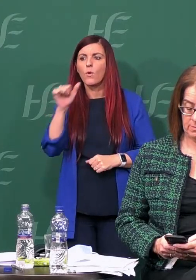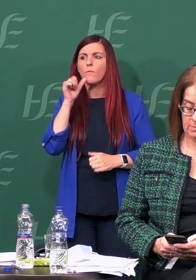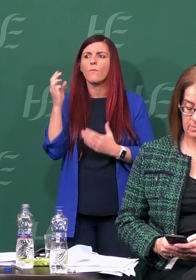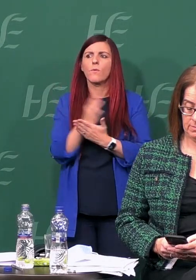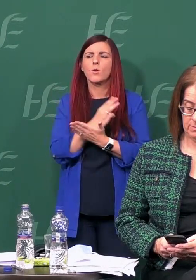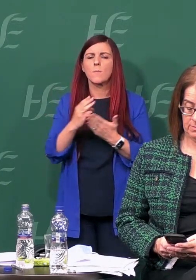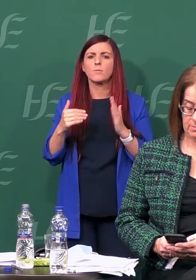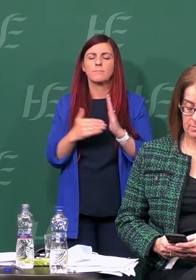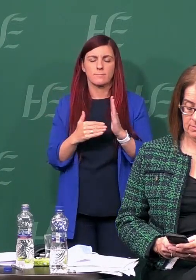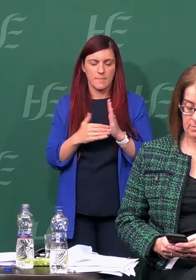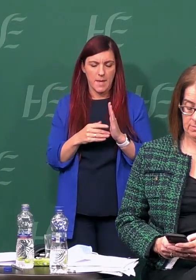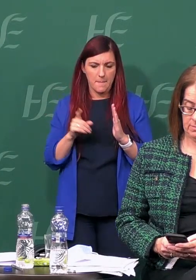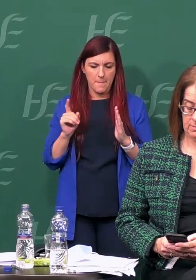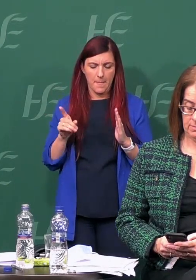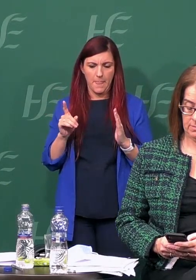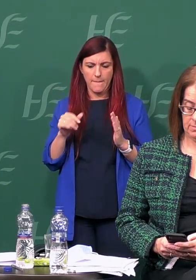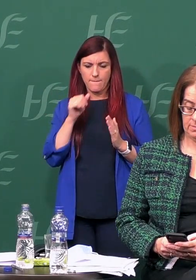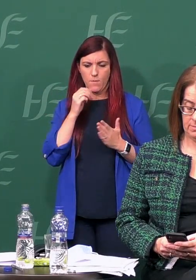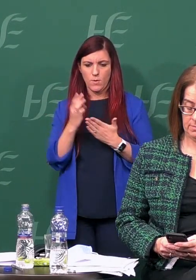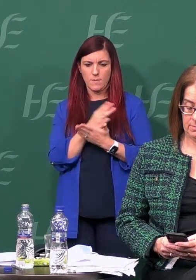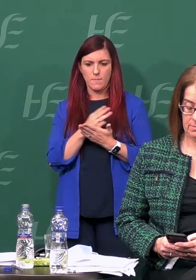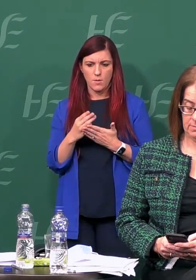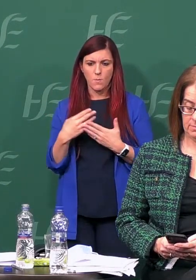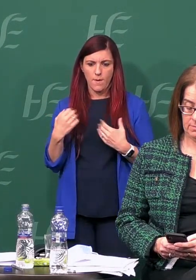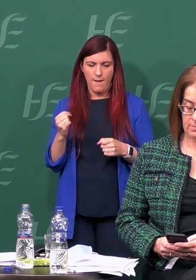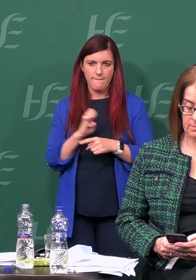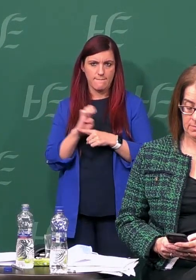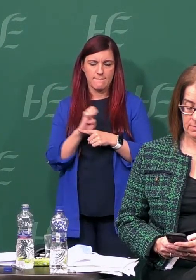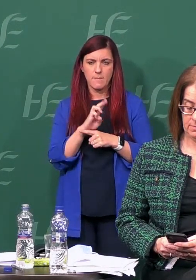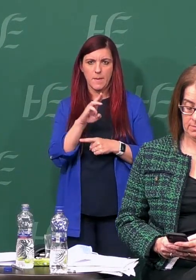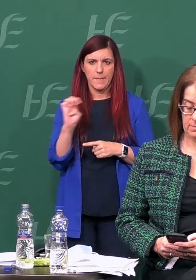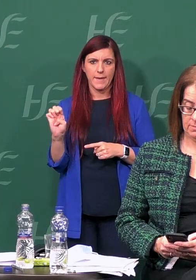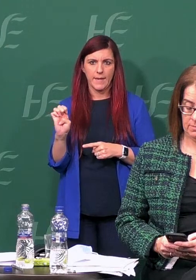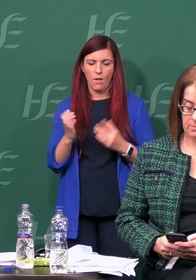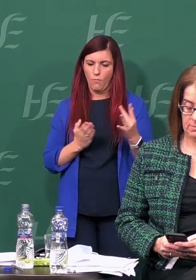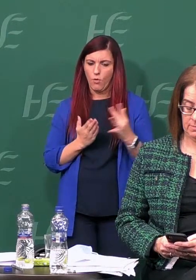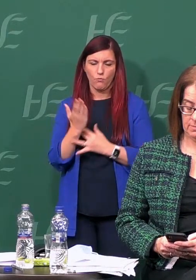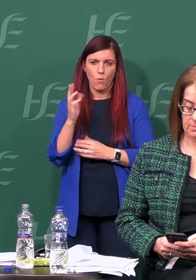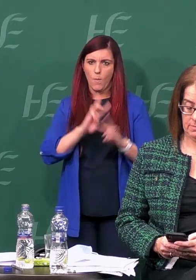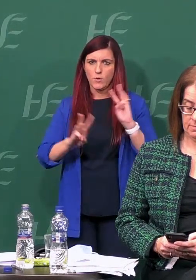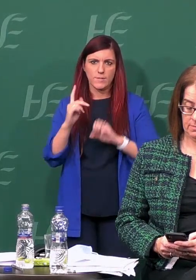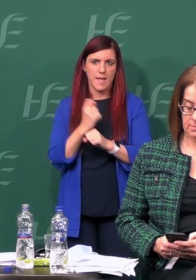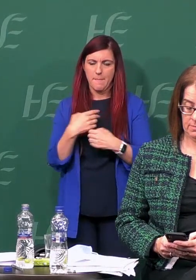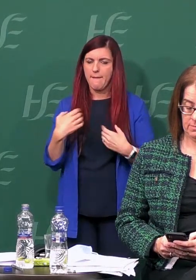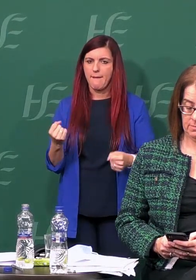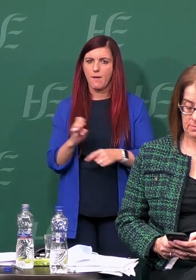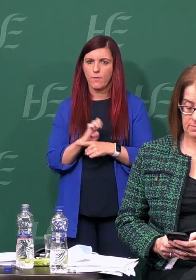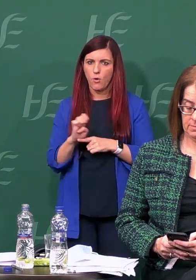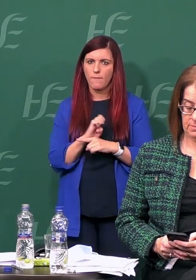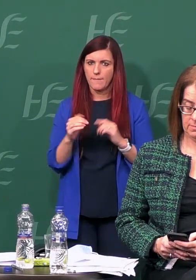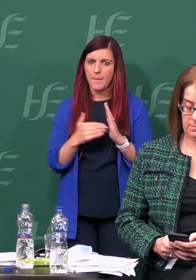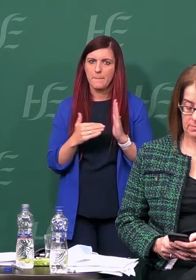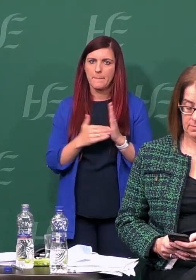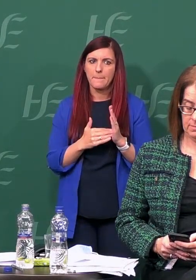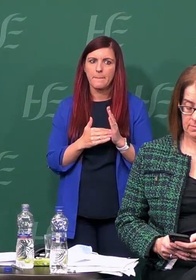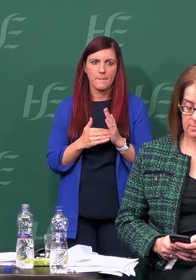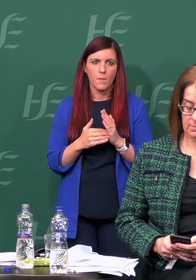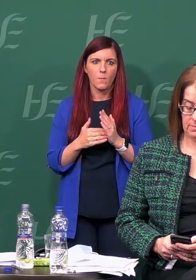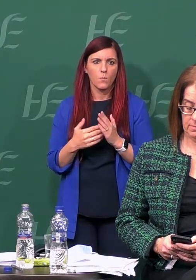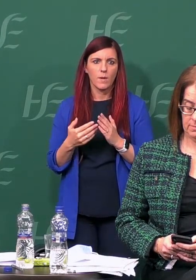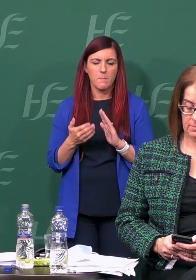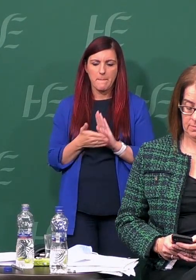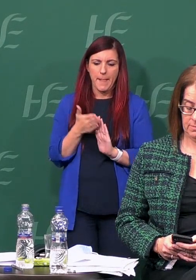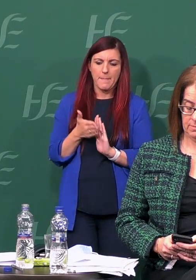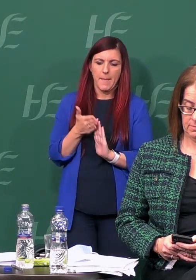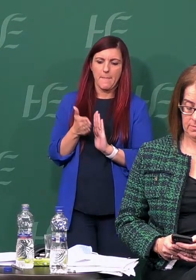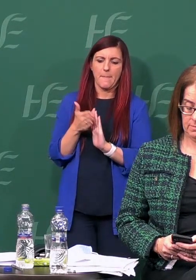question, Michelle, we sufficient stocks to see us through winter. We had a quite significant stock built up through COVID.